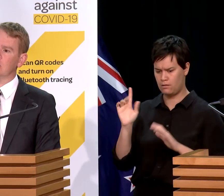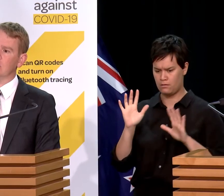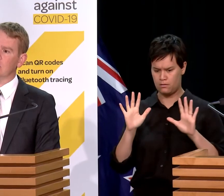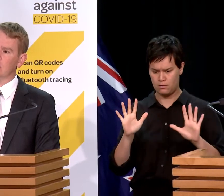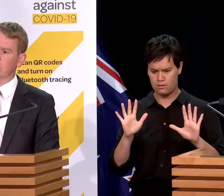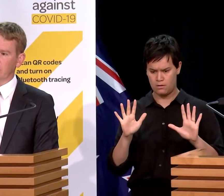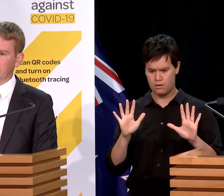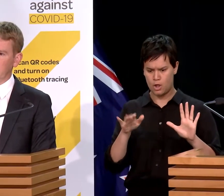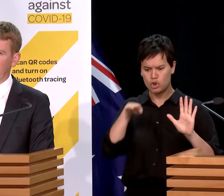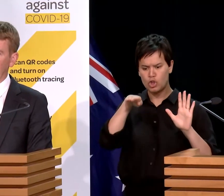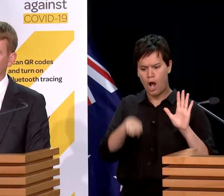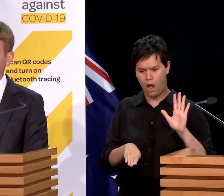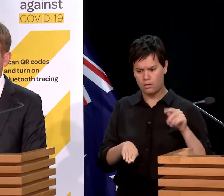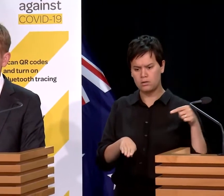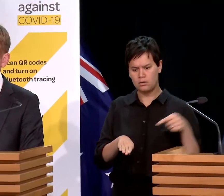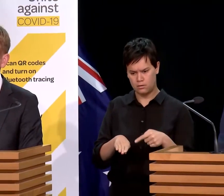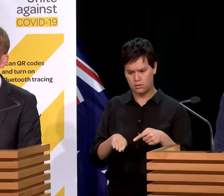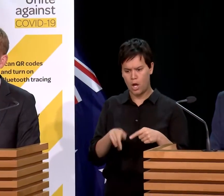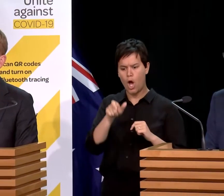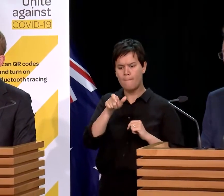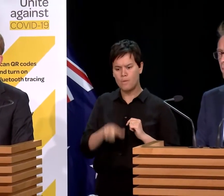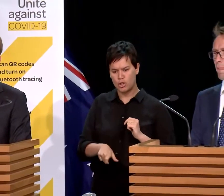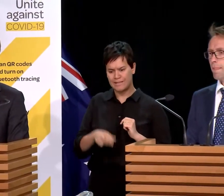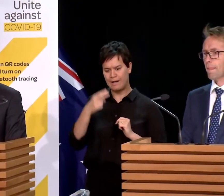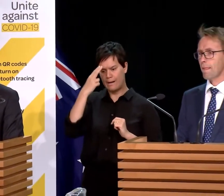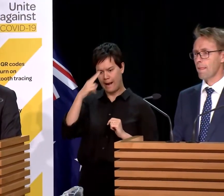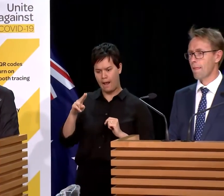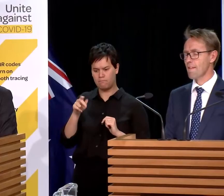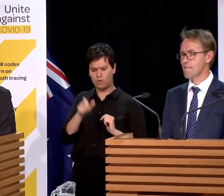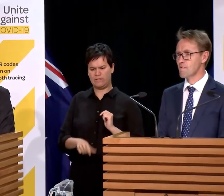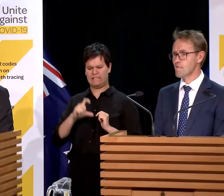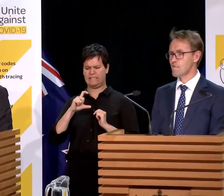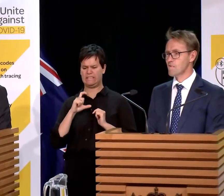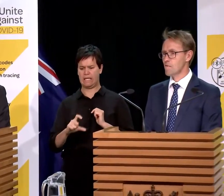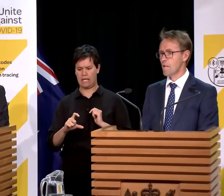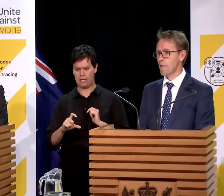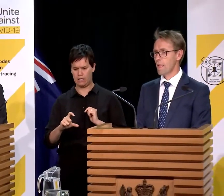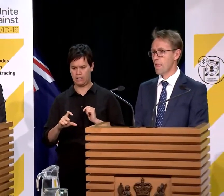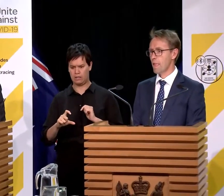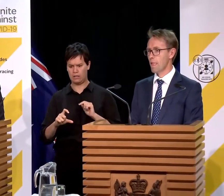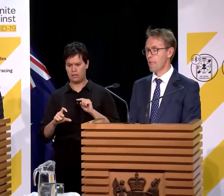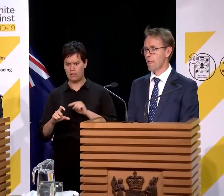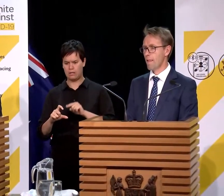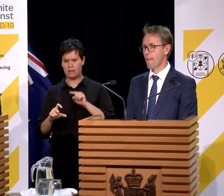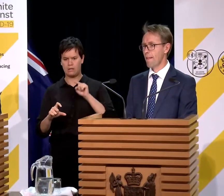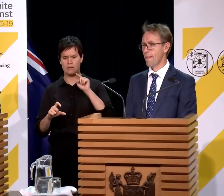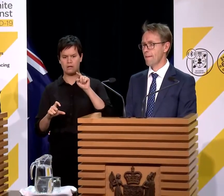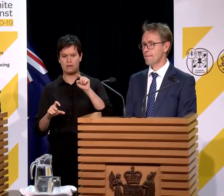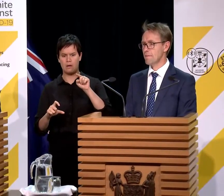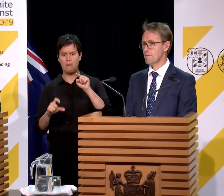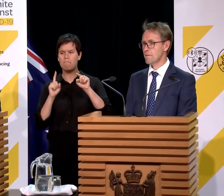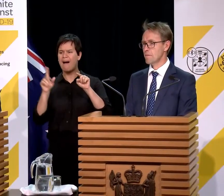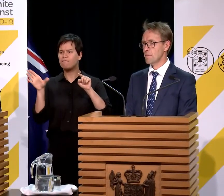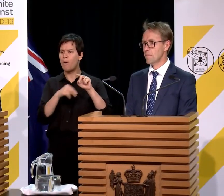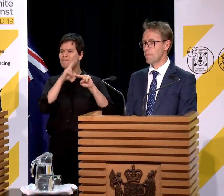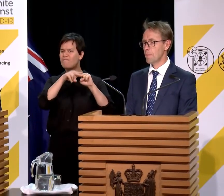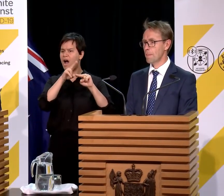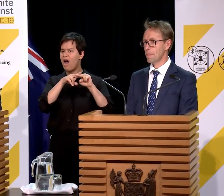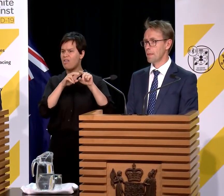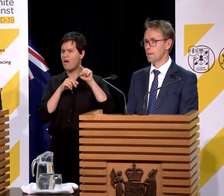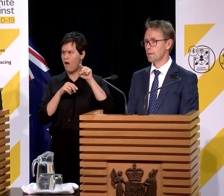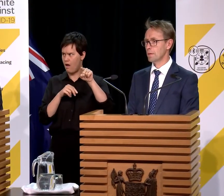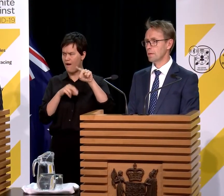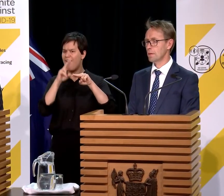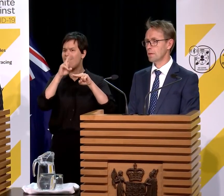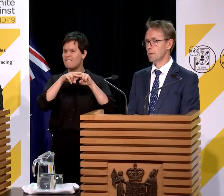the child? Yes. Okay. So it was the father that had originally had COVID within the managed